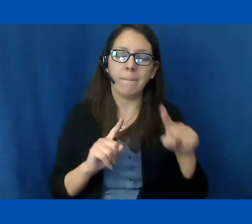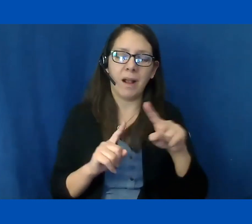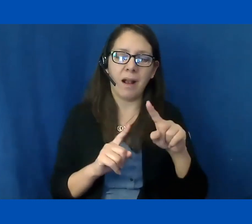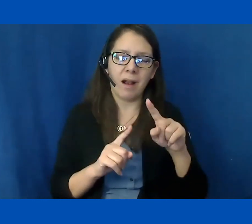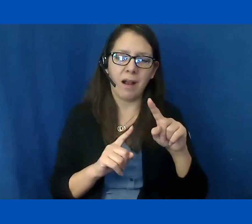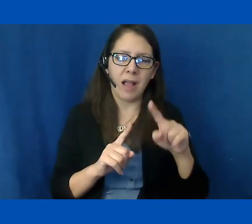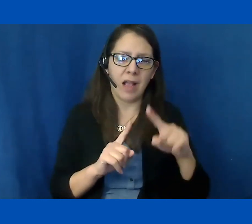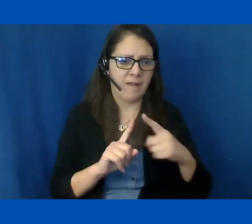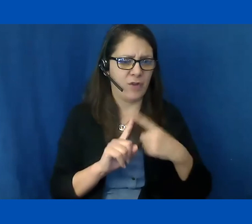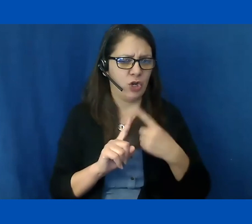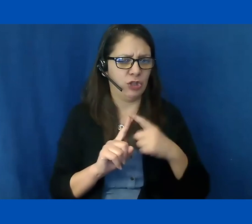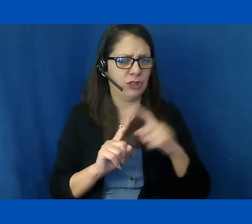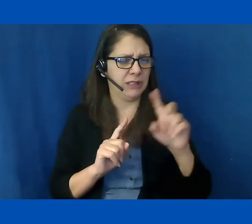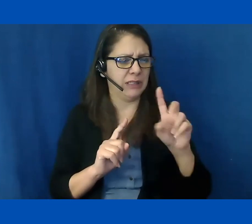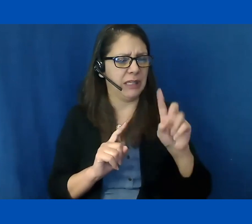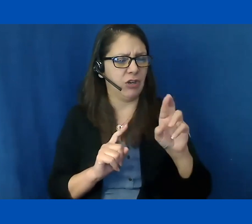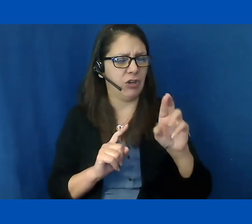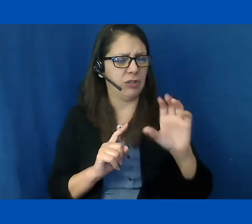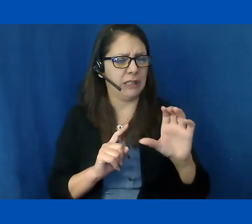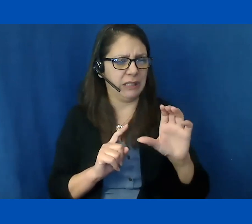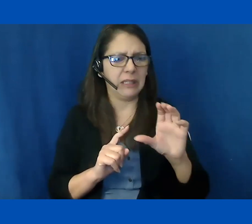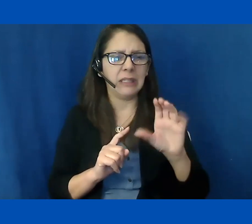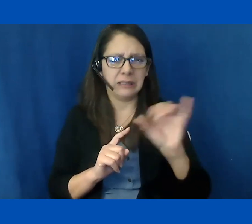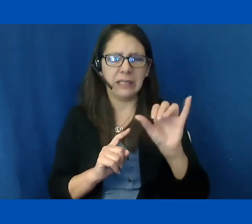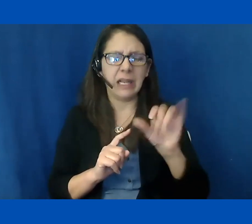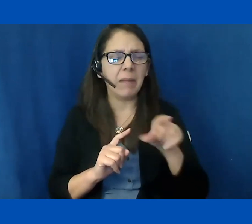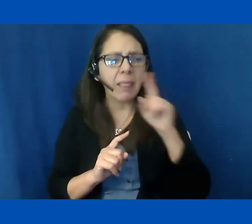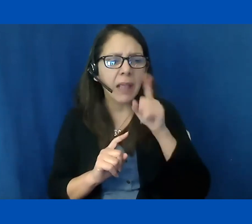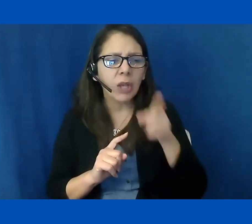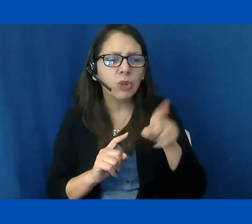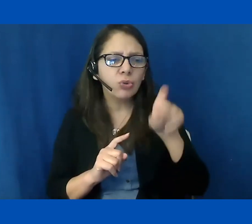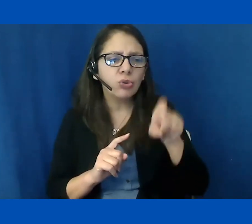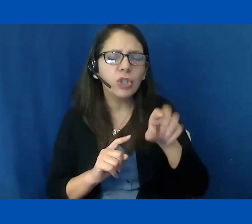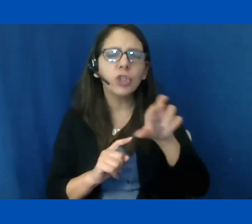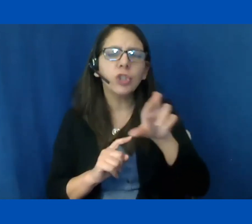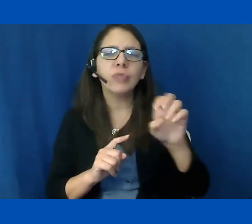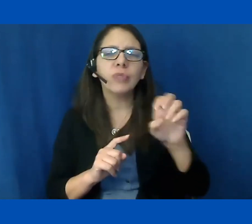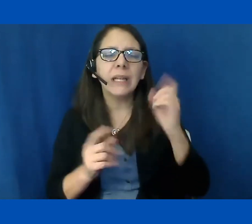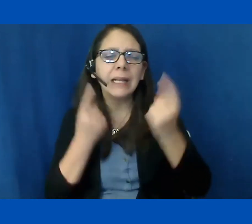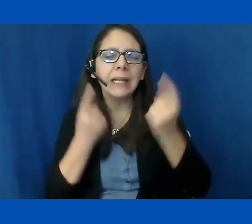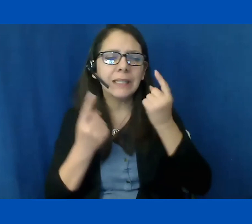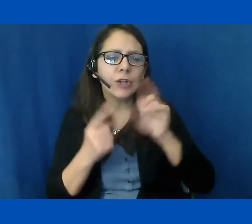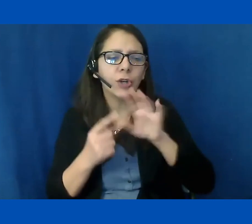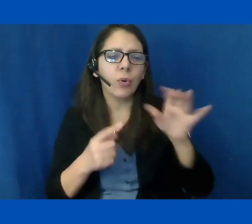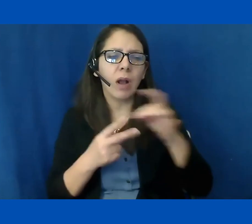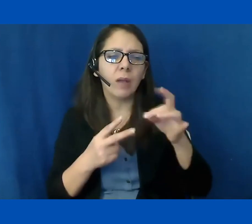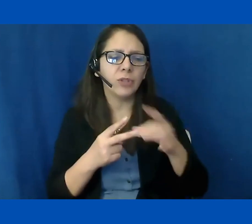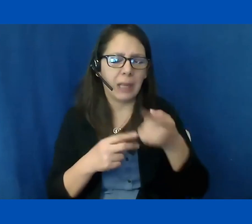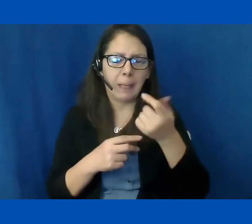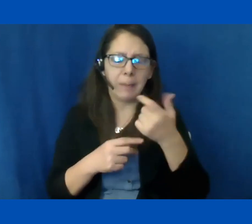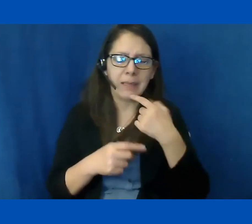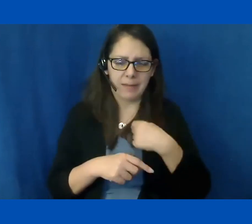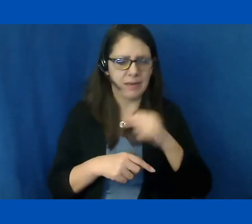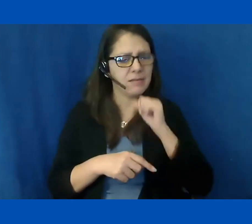like, I really think you should reconsider your option, kind of like making me not want to do this, right? Because I don't know